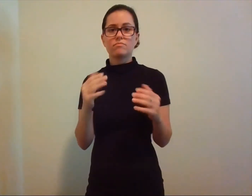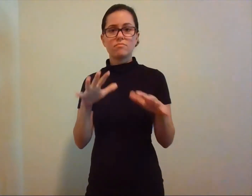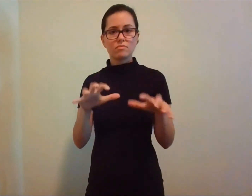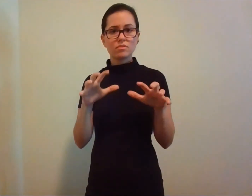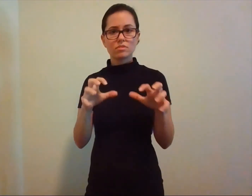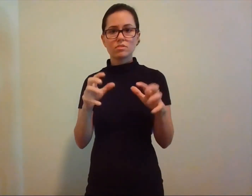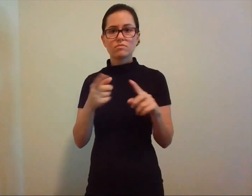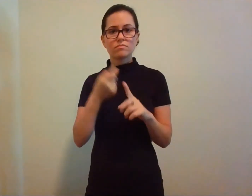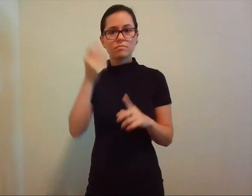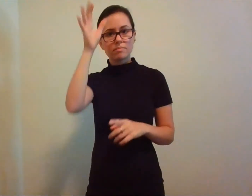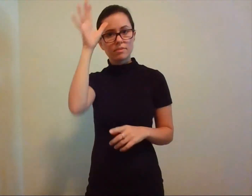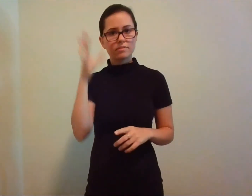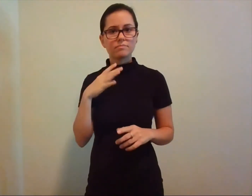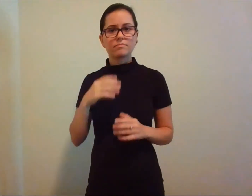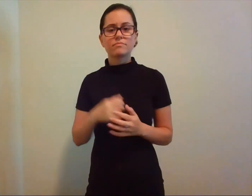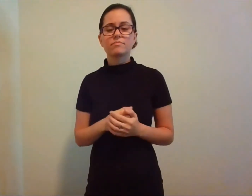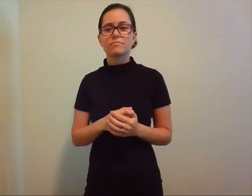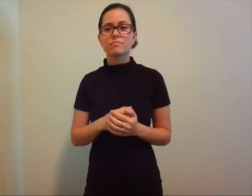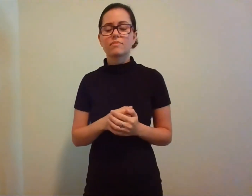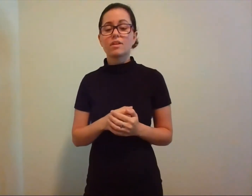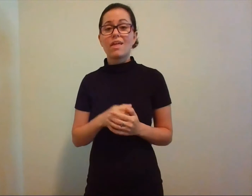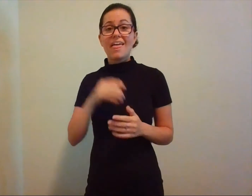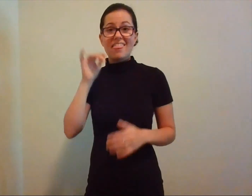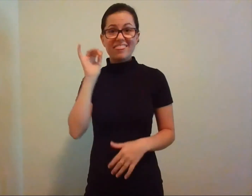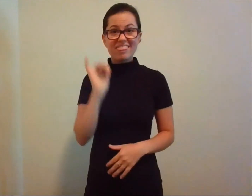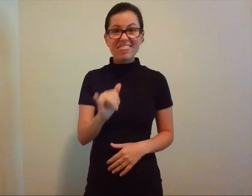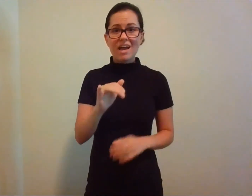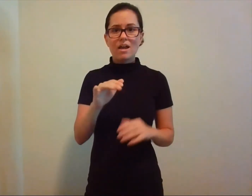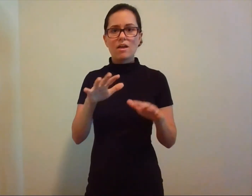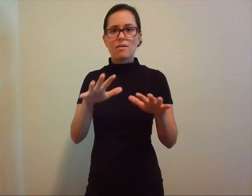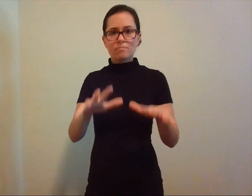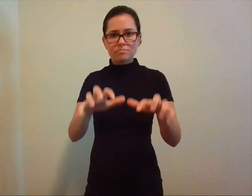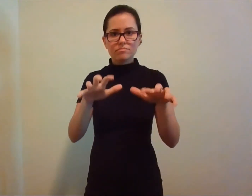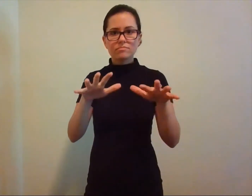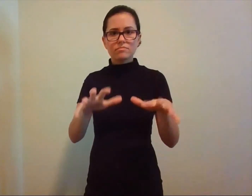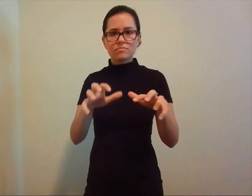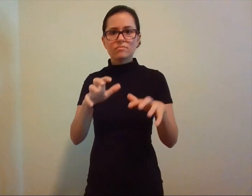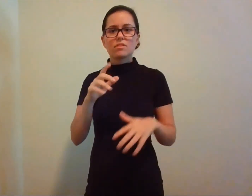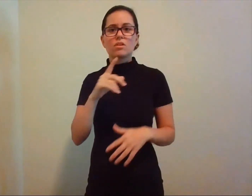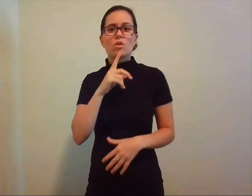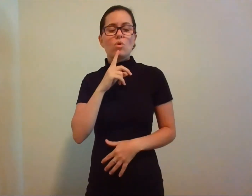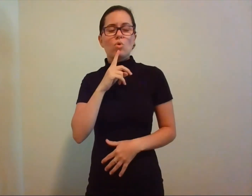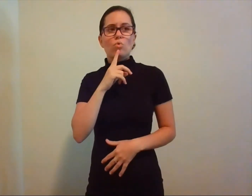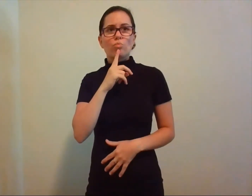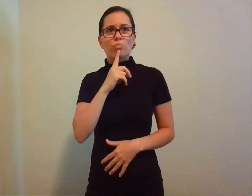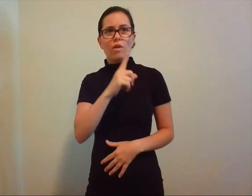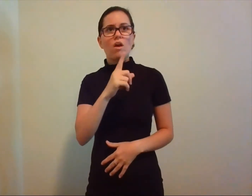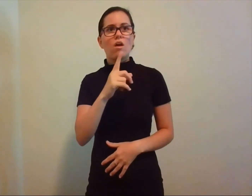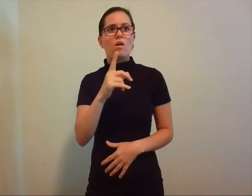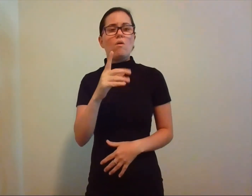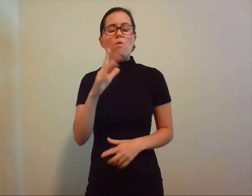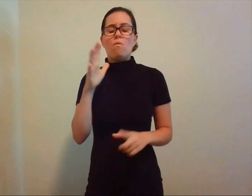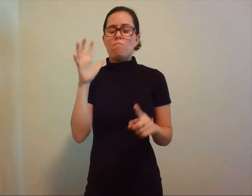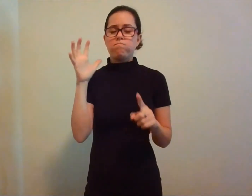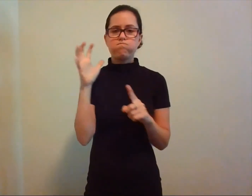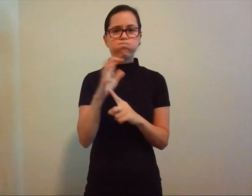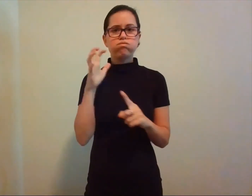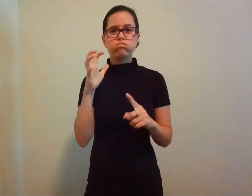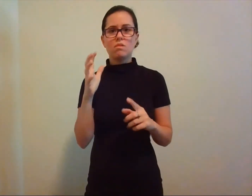I am still sore. Because you didn't make it sexual. Or he was just good at it. I've never made